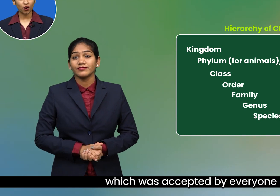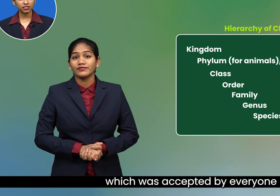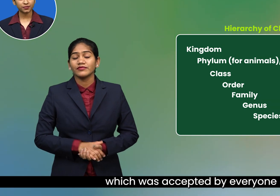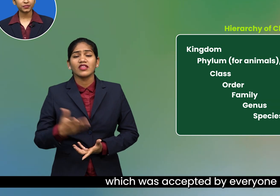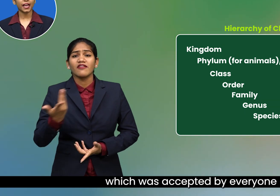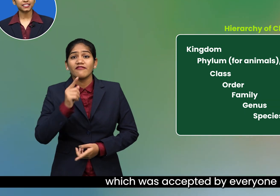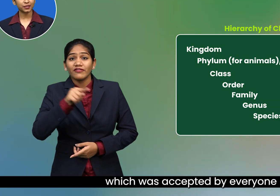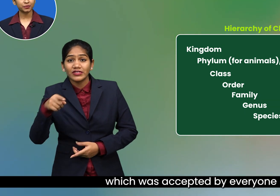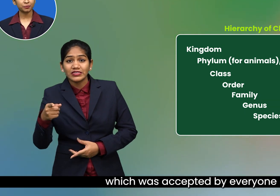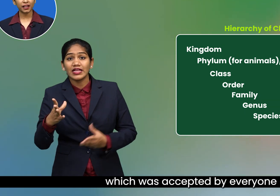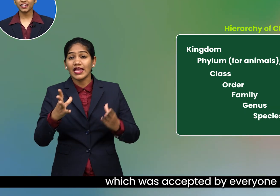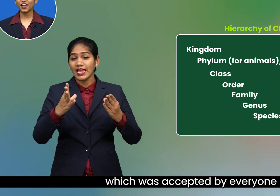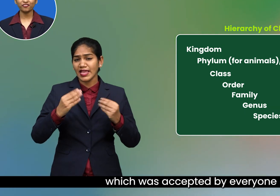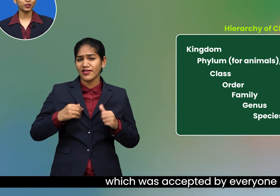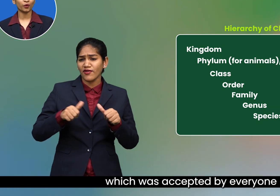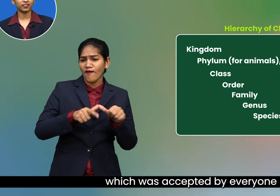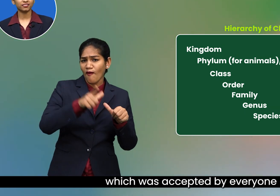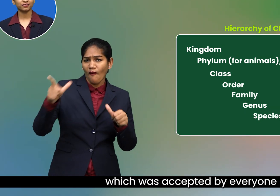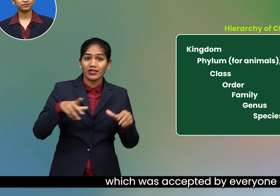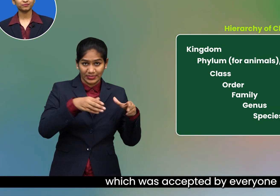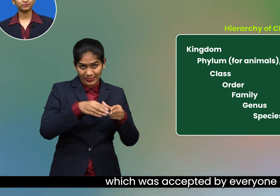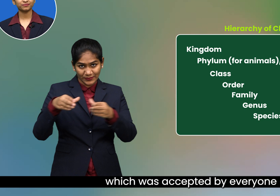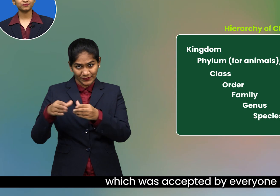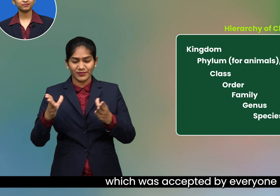which was accepted by everyone.